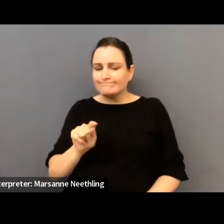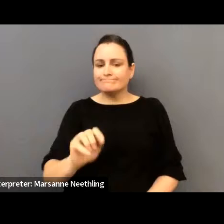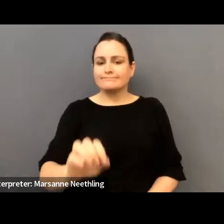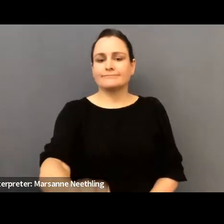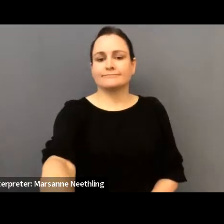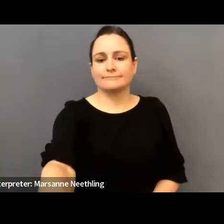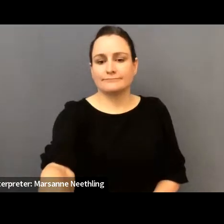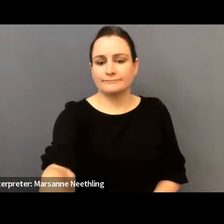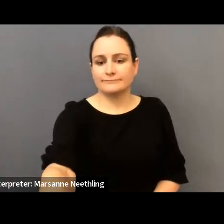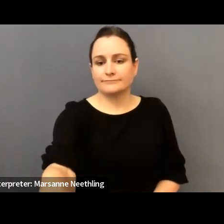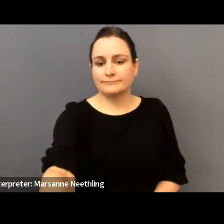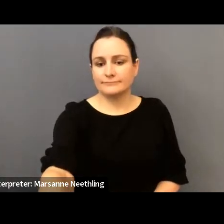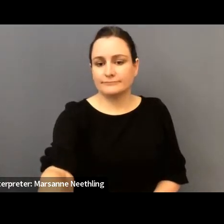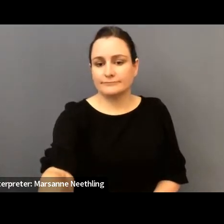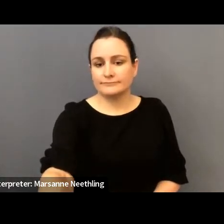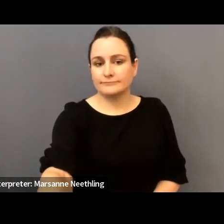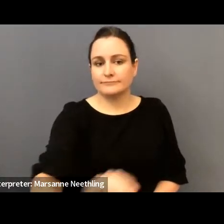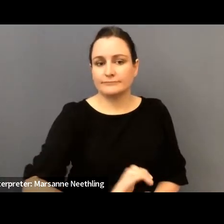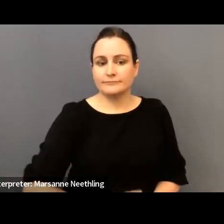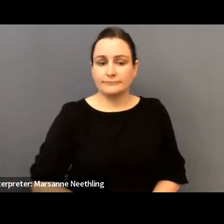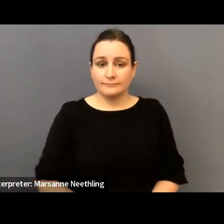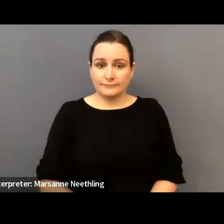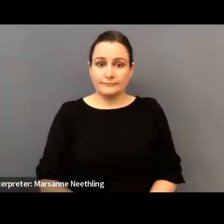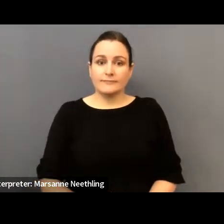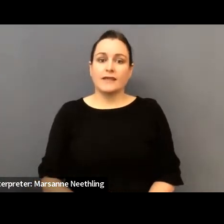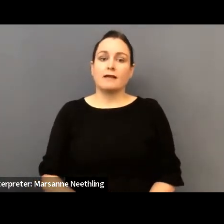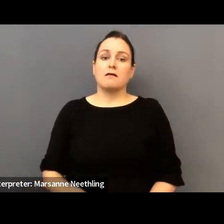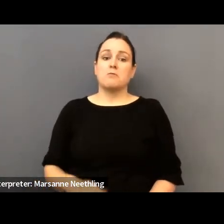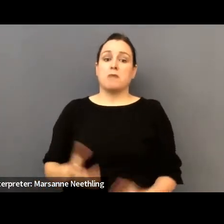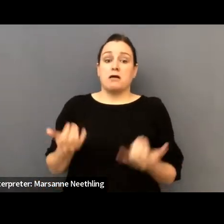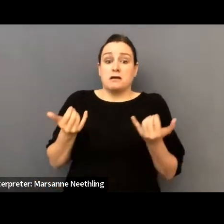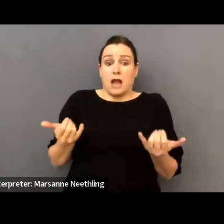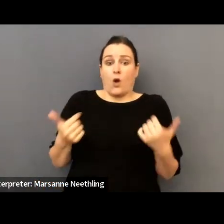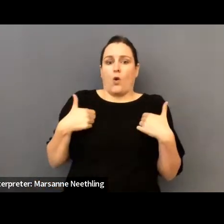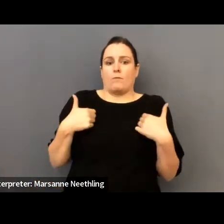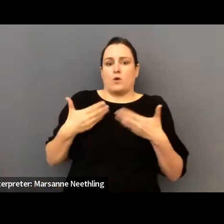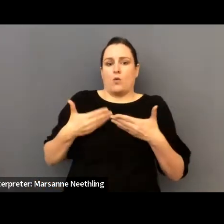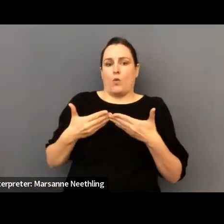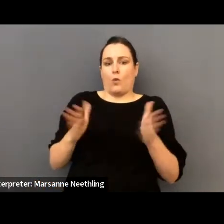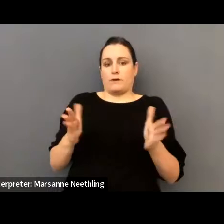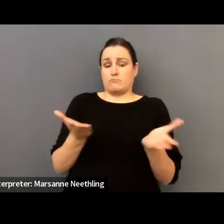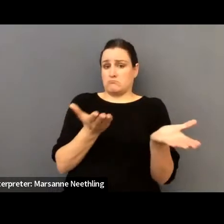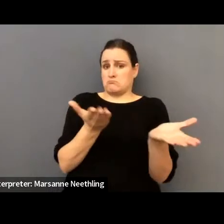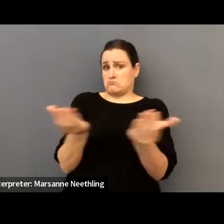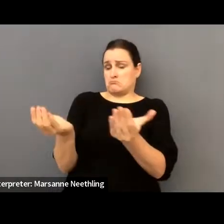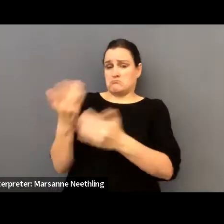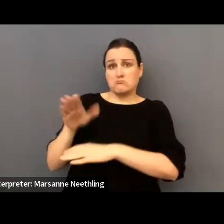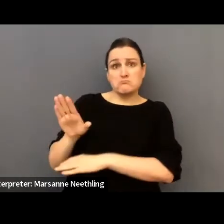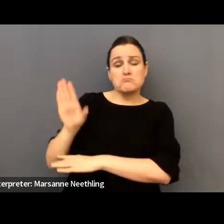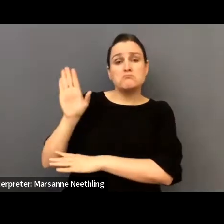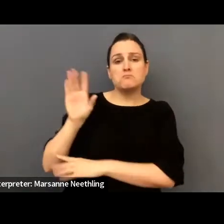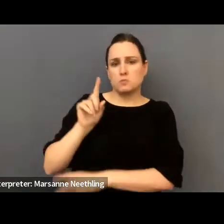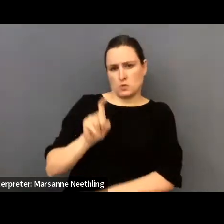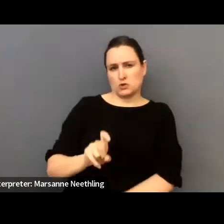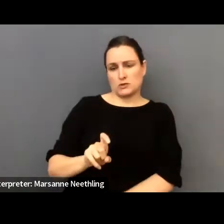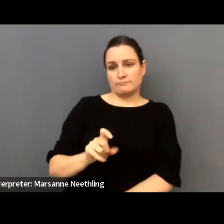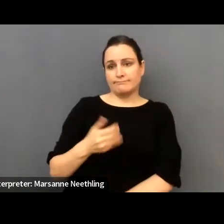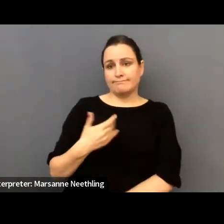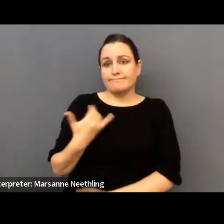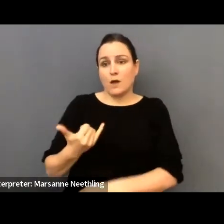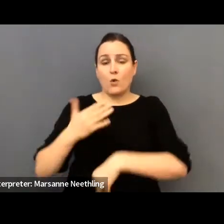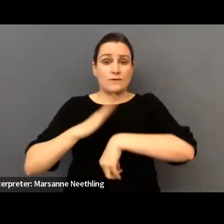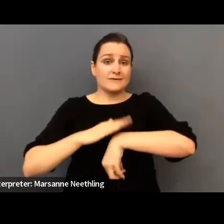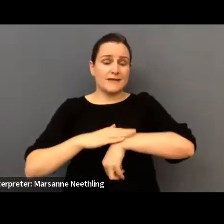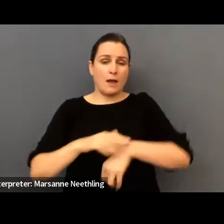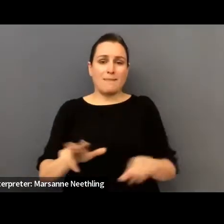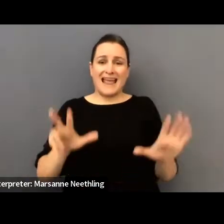like to voice, at this platform. We do not have much time. I've been told that we've got about 8 minutes more. So